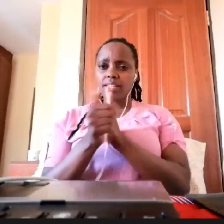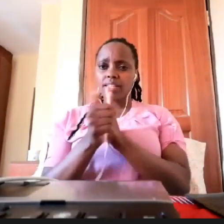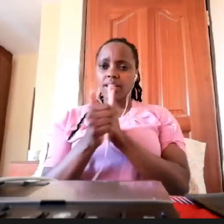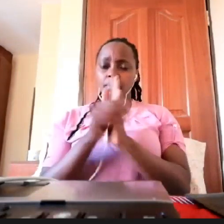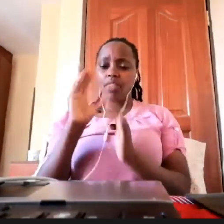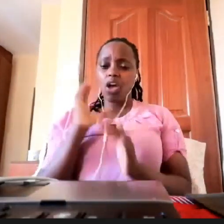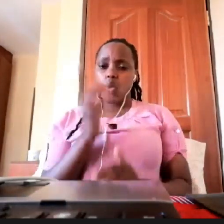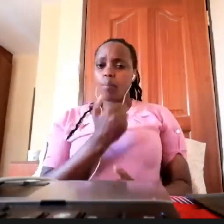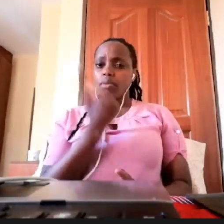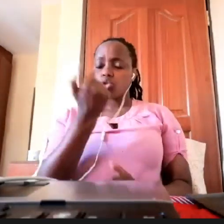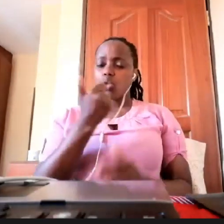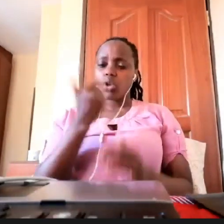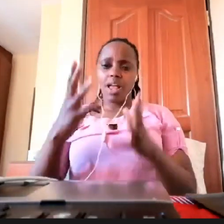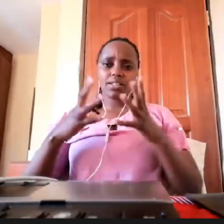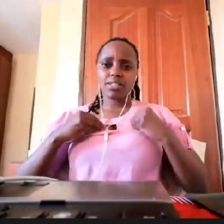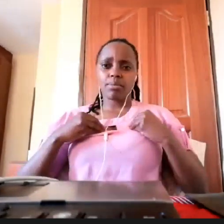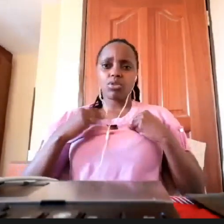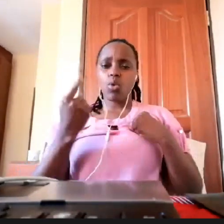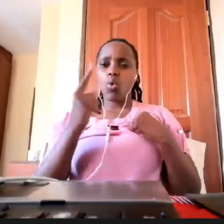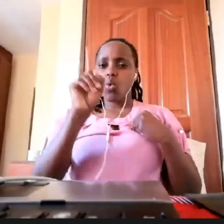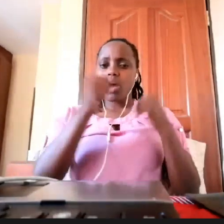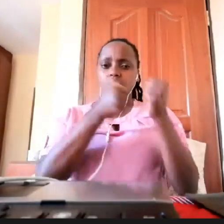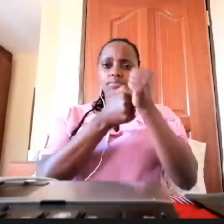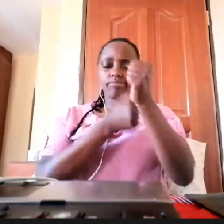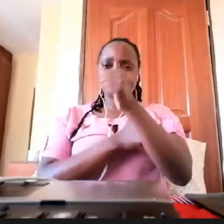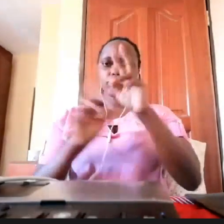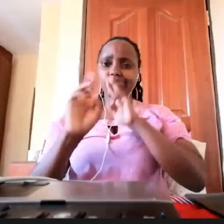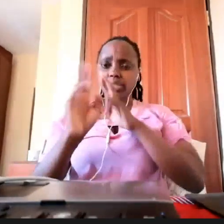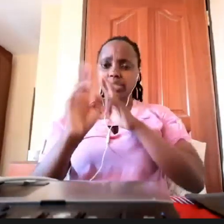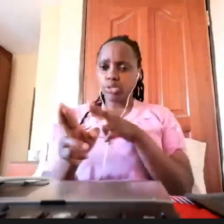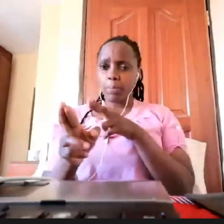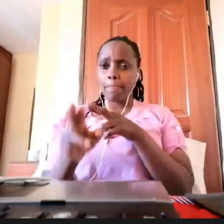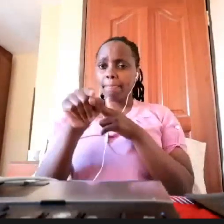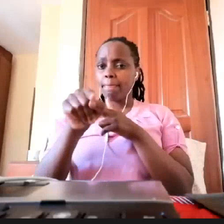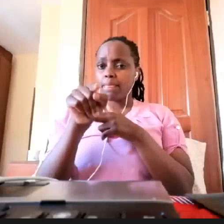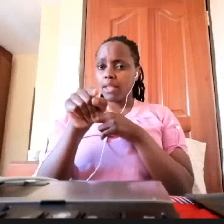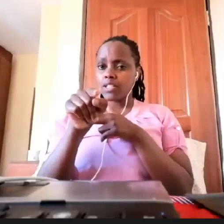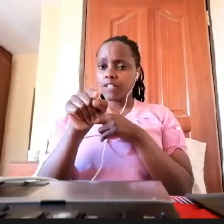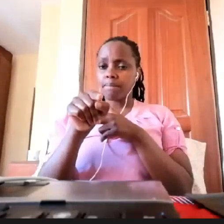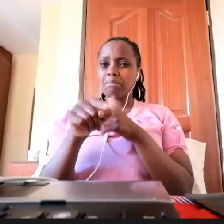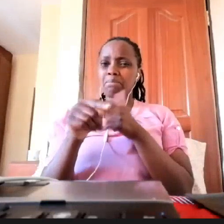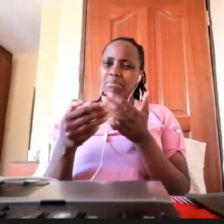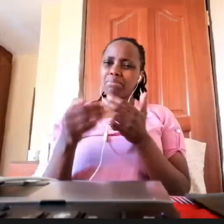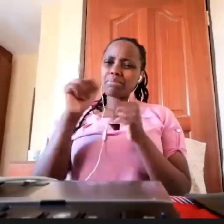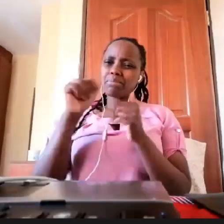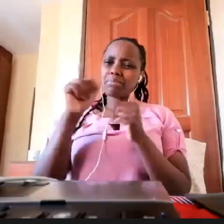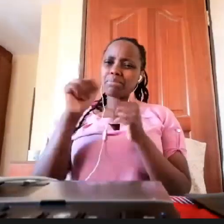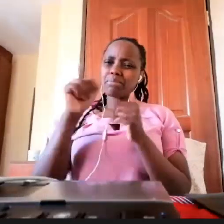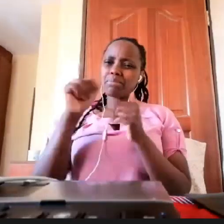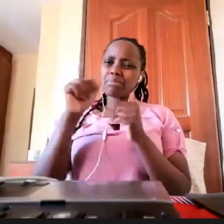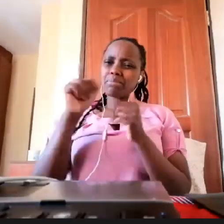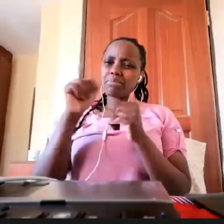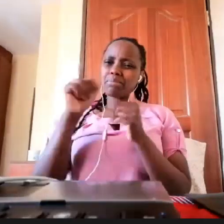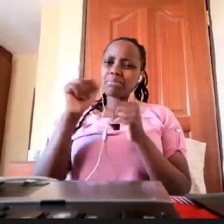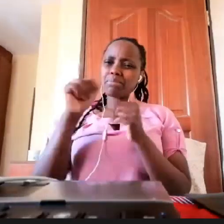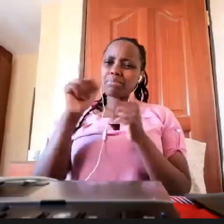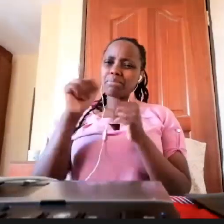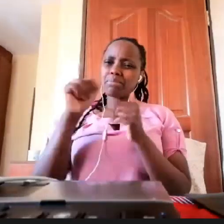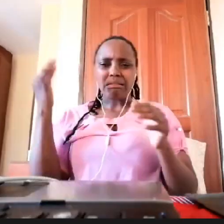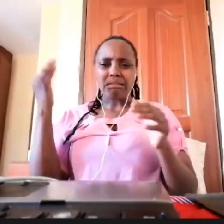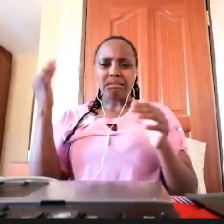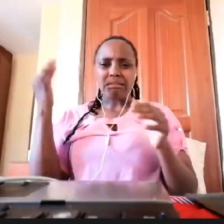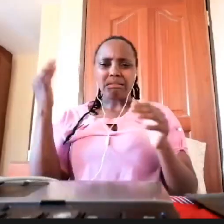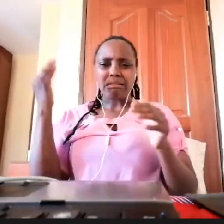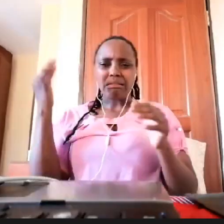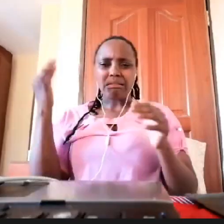only one complementary report. So this is, of course, this should not be cast on stone. We may also reflect on that.